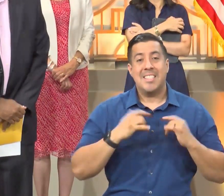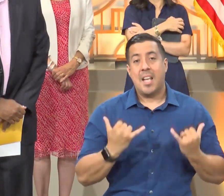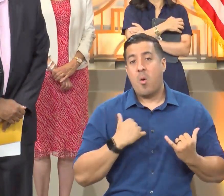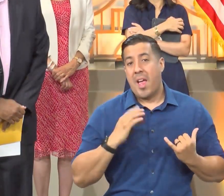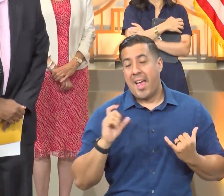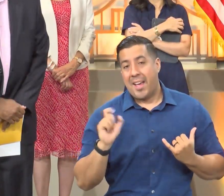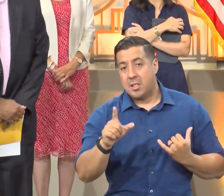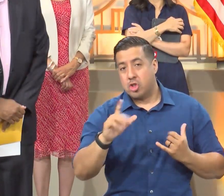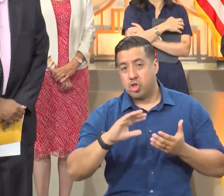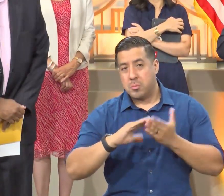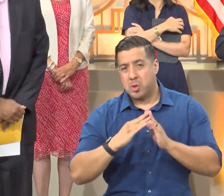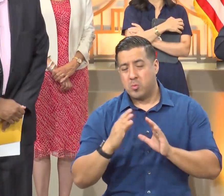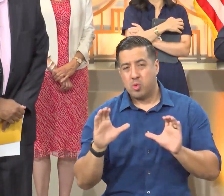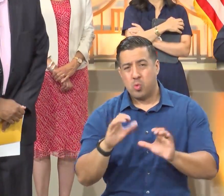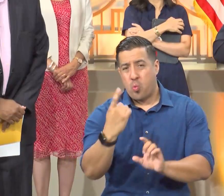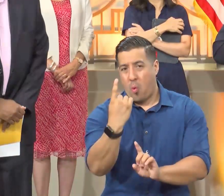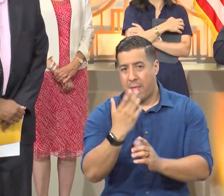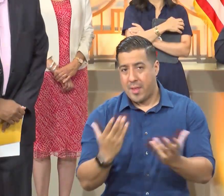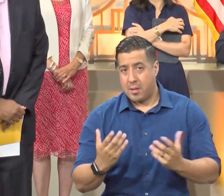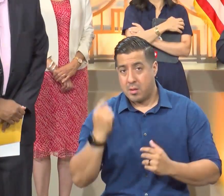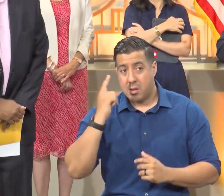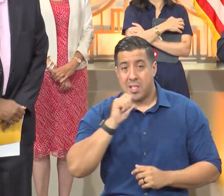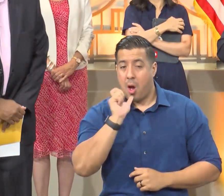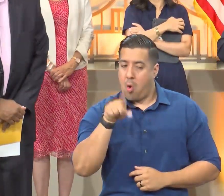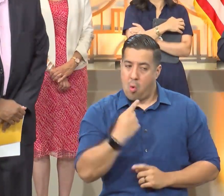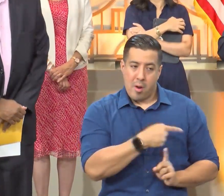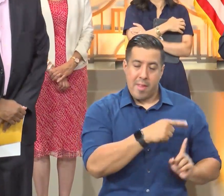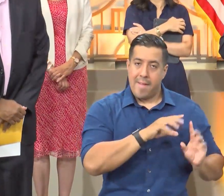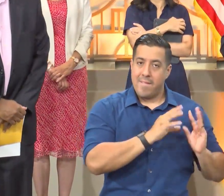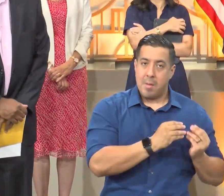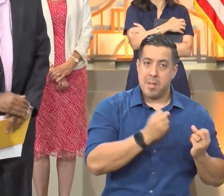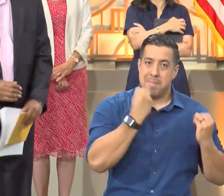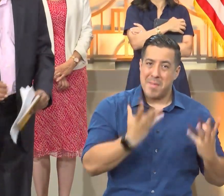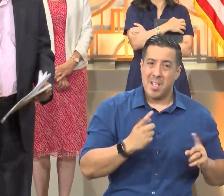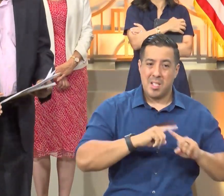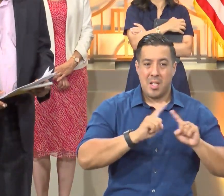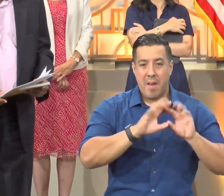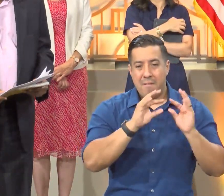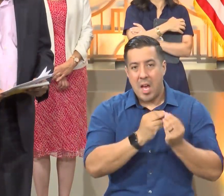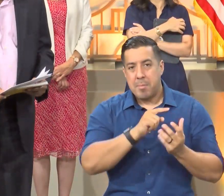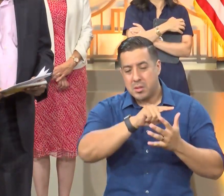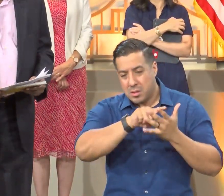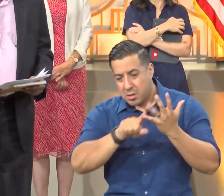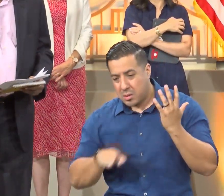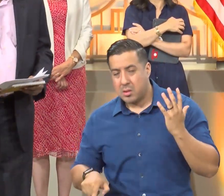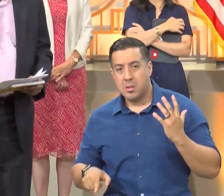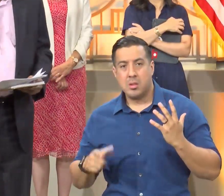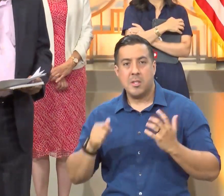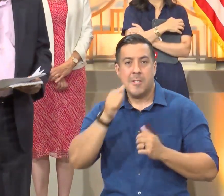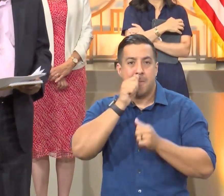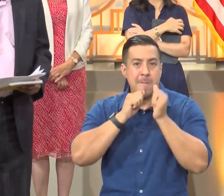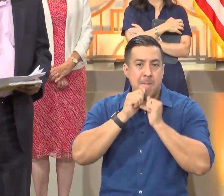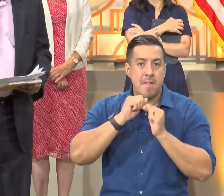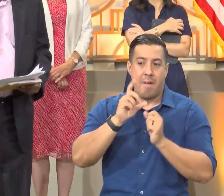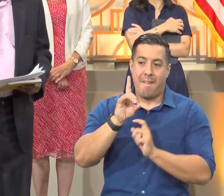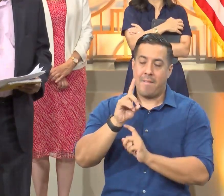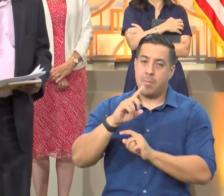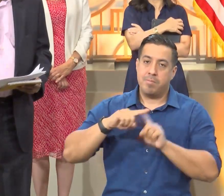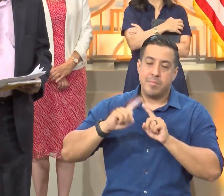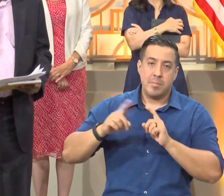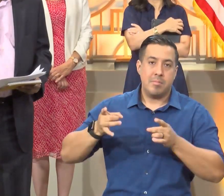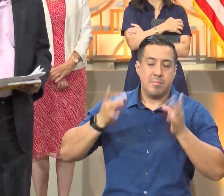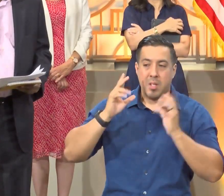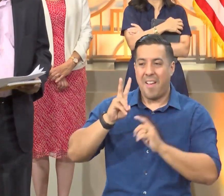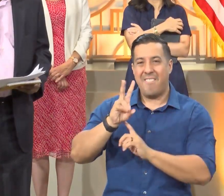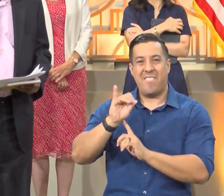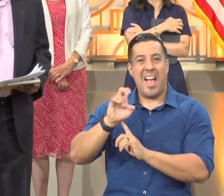one thing, because not only these families, multiple families are suffering right now from violence.